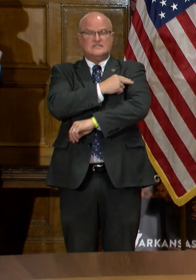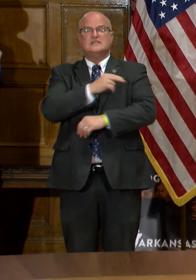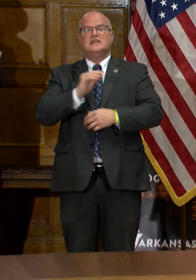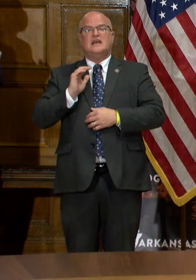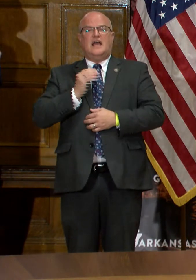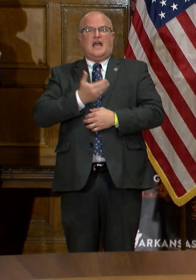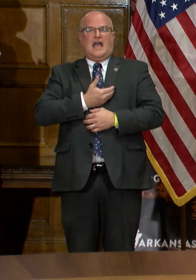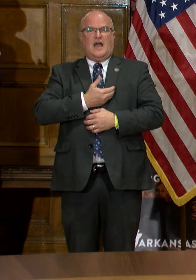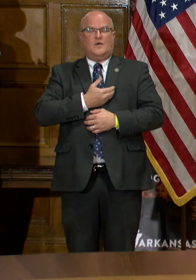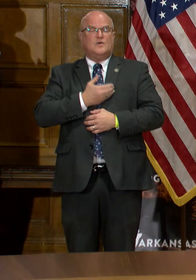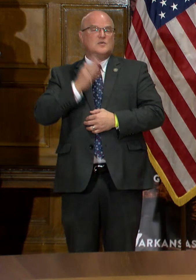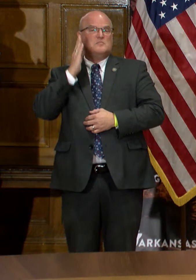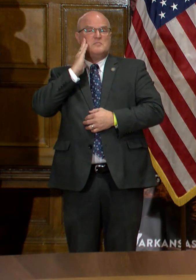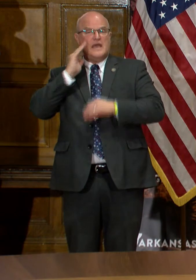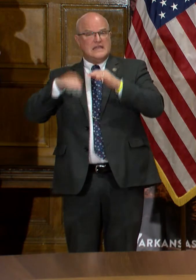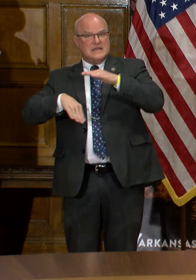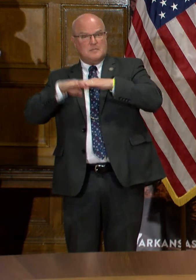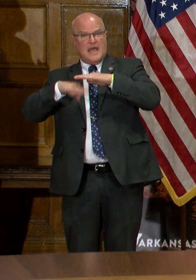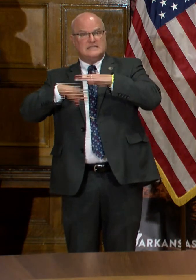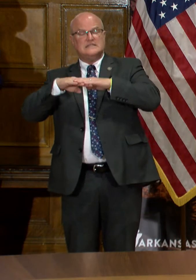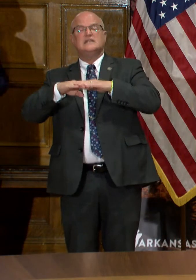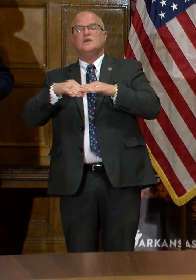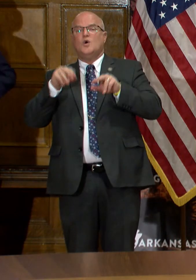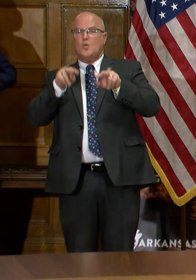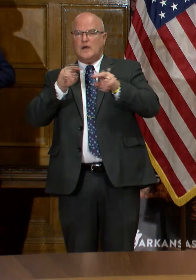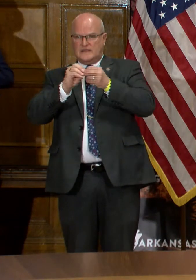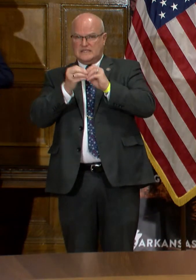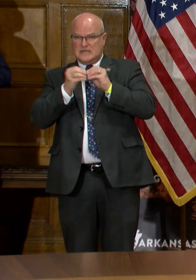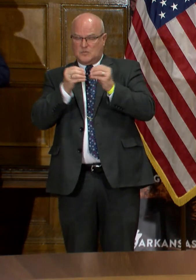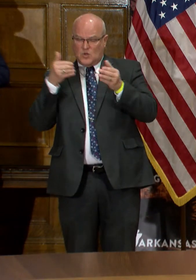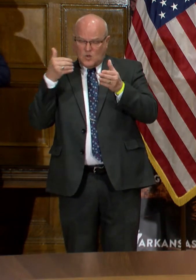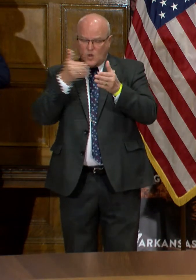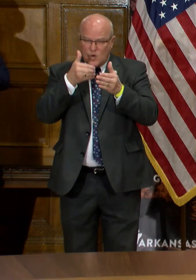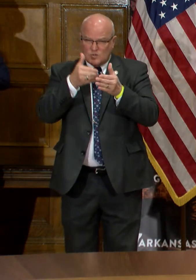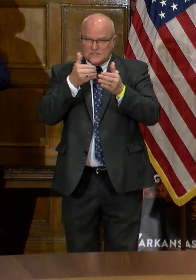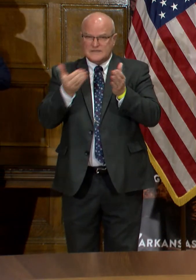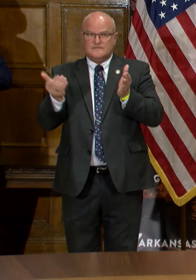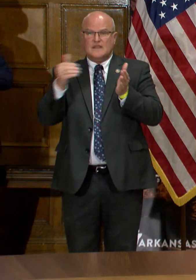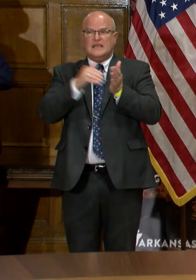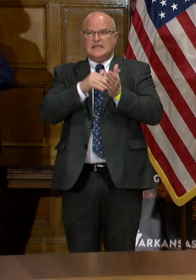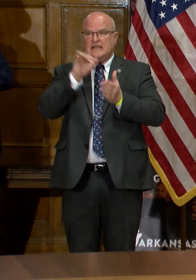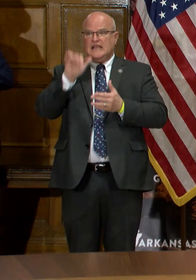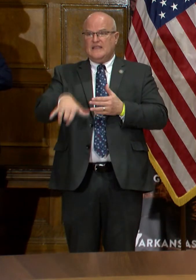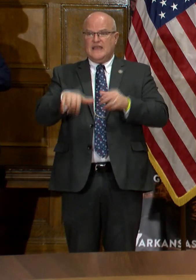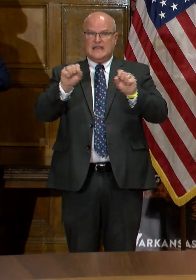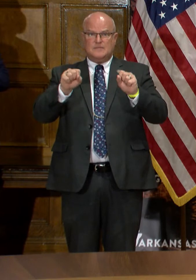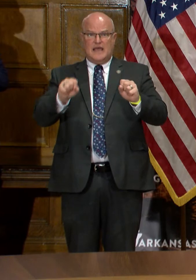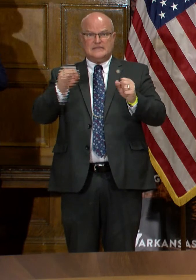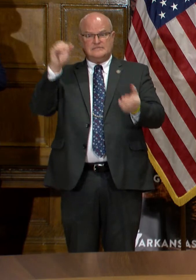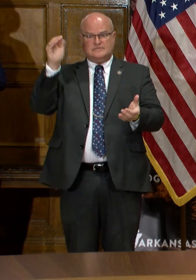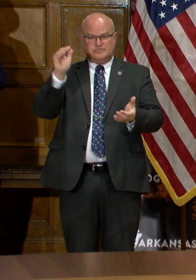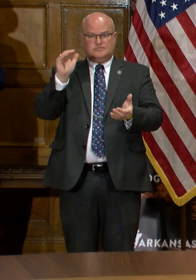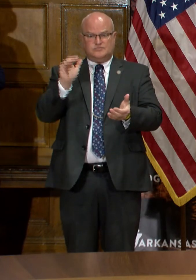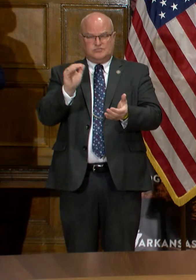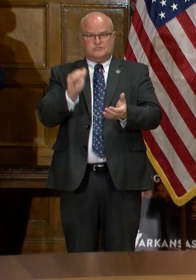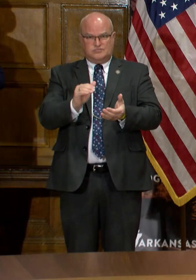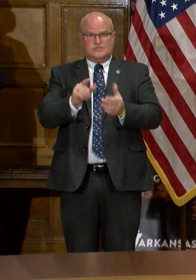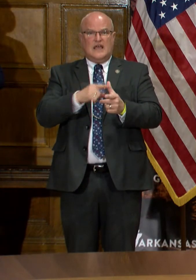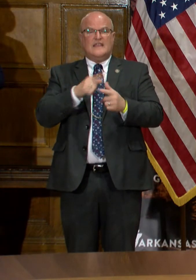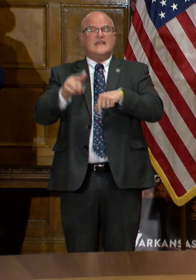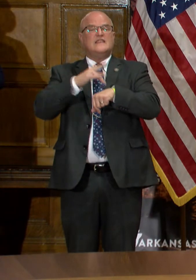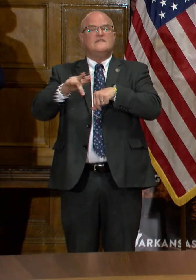our bed capacity. We're watching those numbers very closely, and again, as that capacity goes down, then